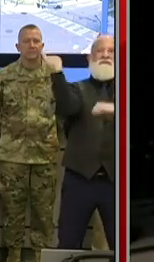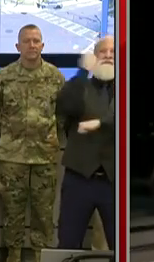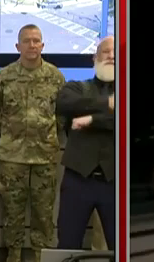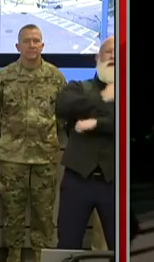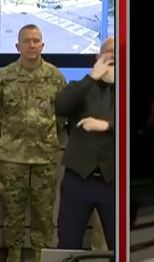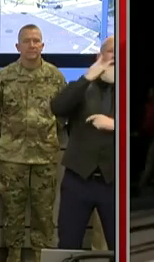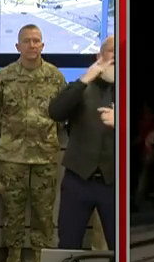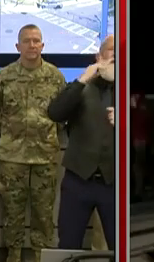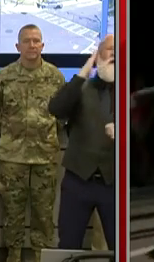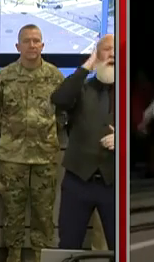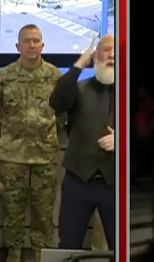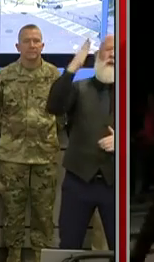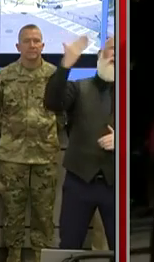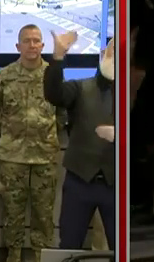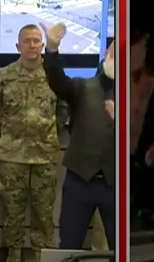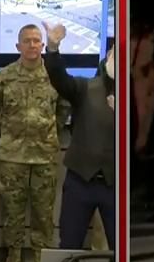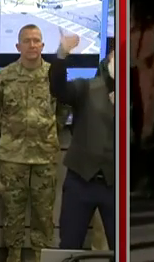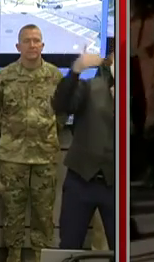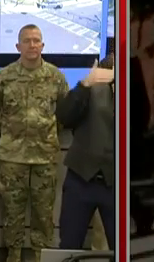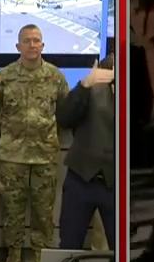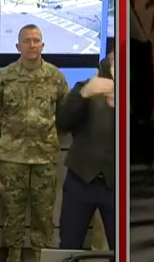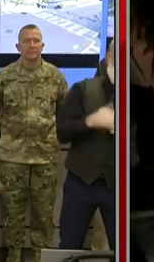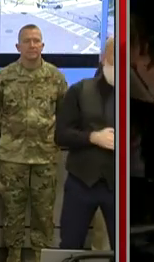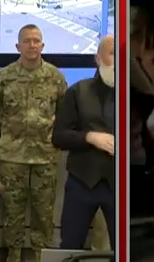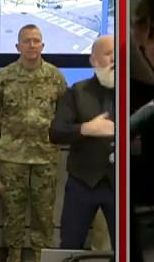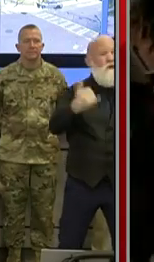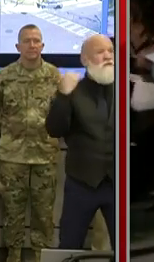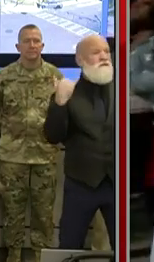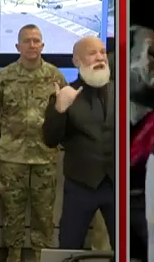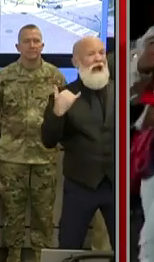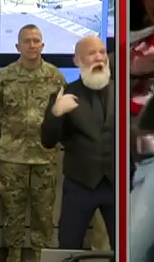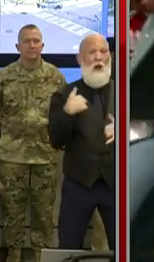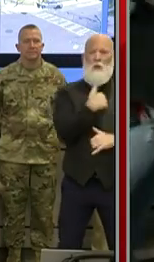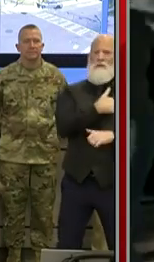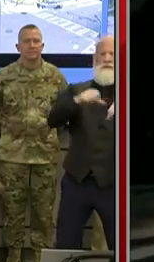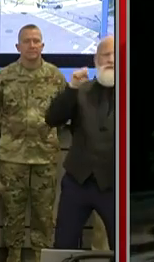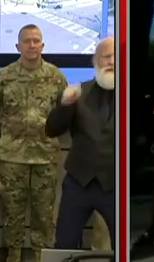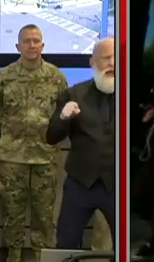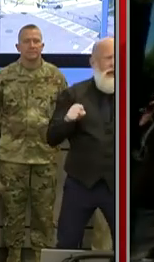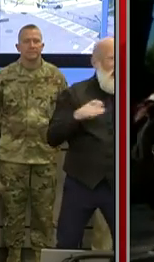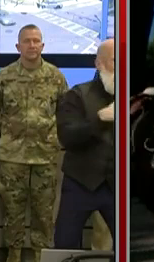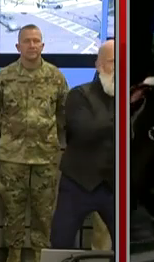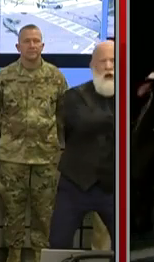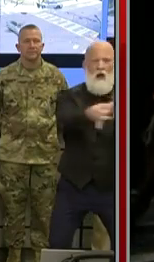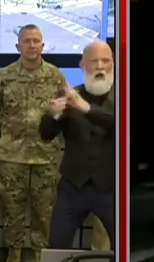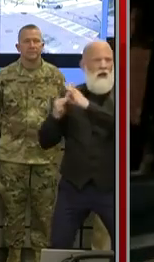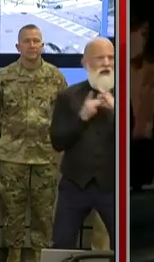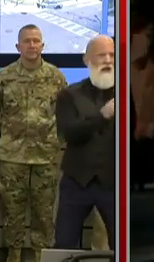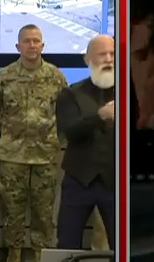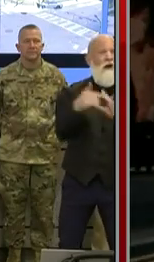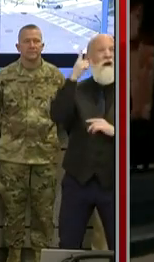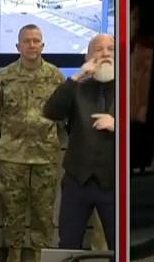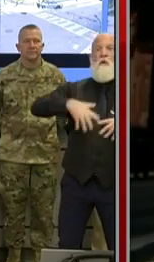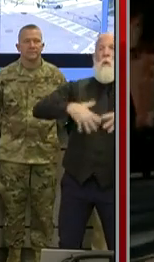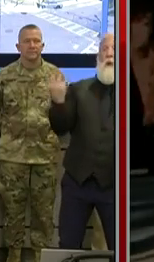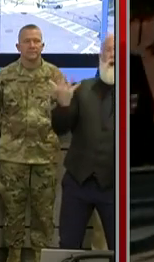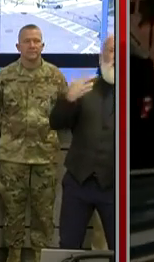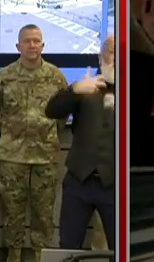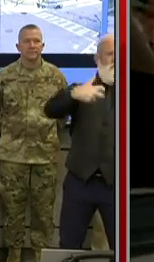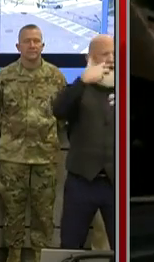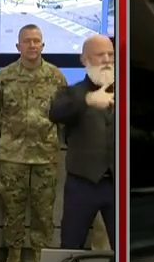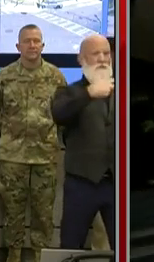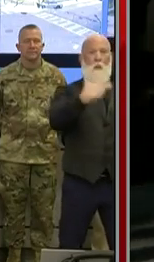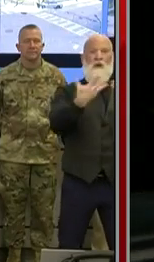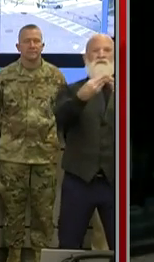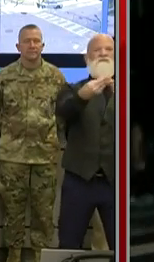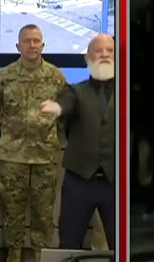This is a moment to unite Georgians and find solutions to the problems that we face. We have overcome